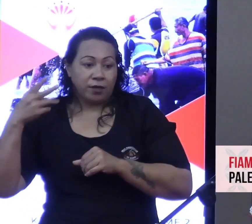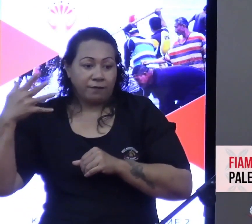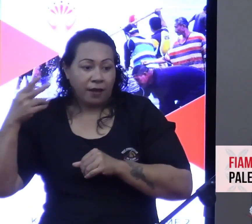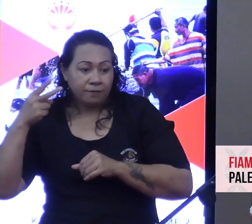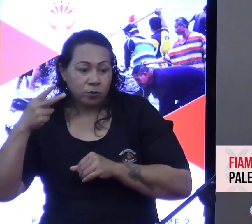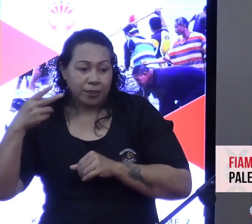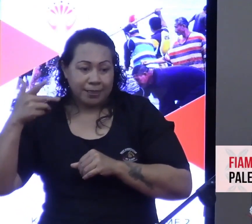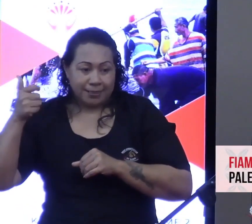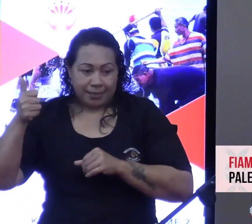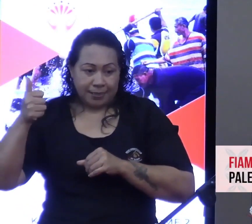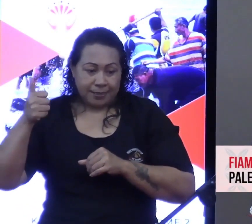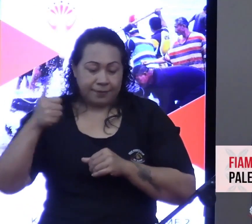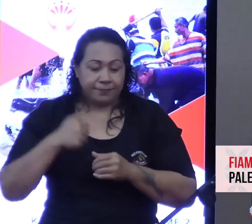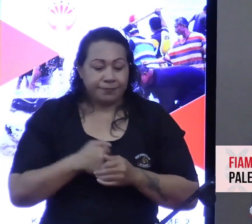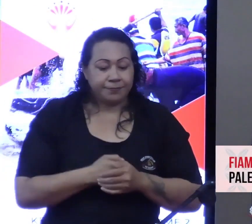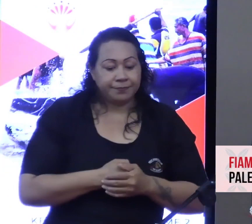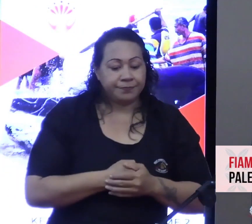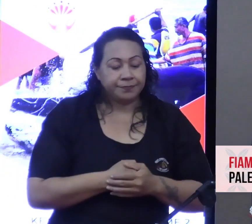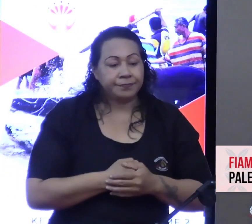25-26.